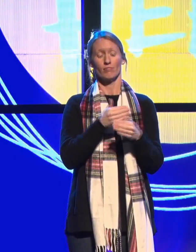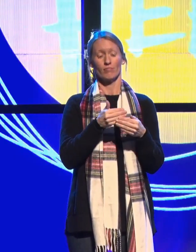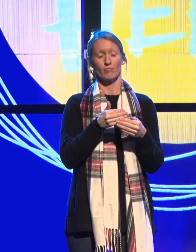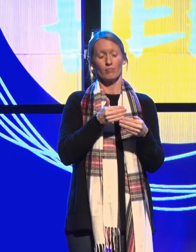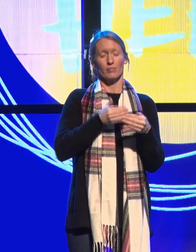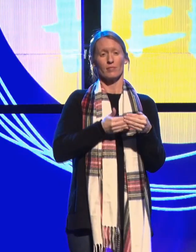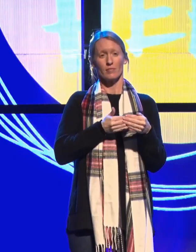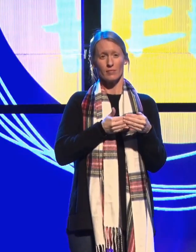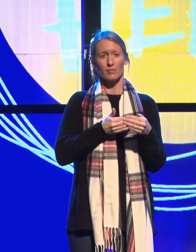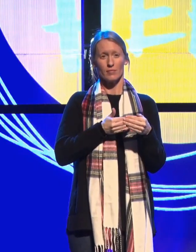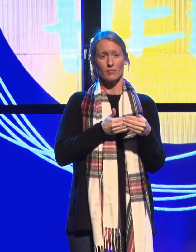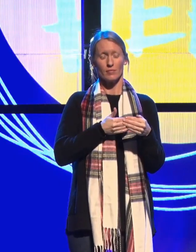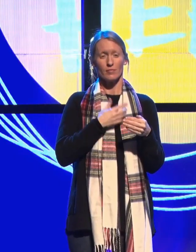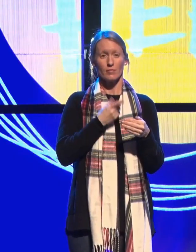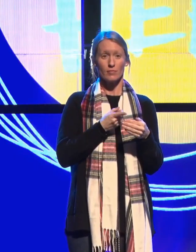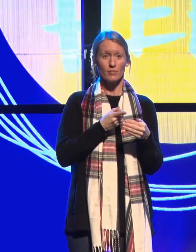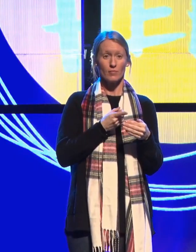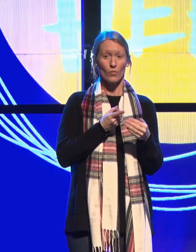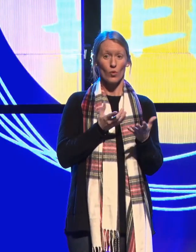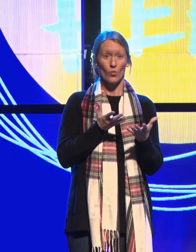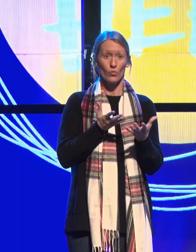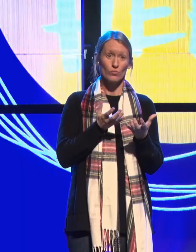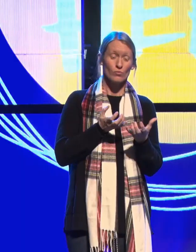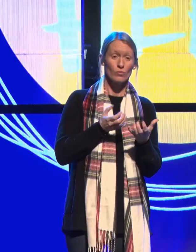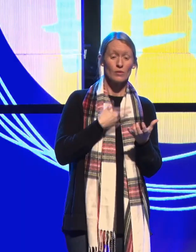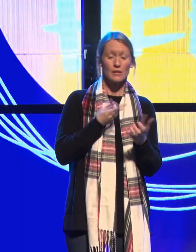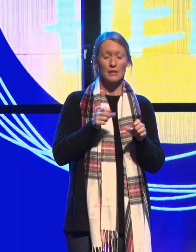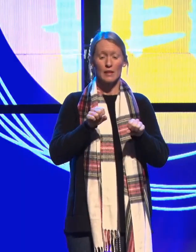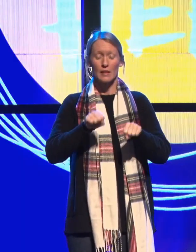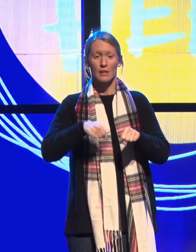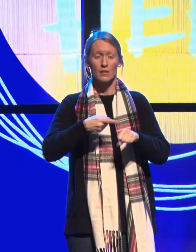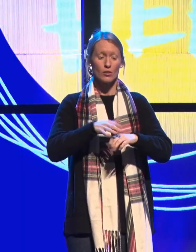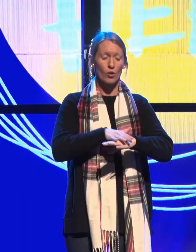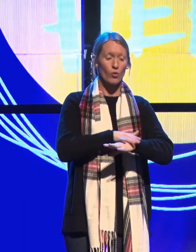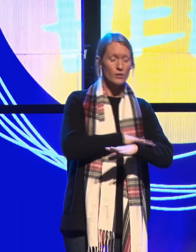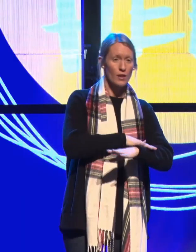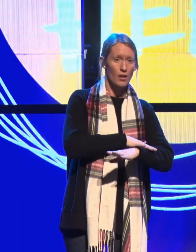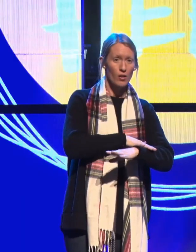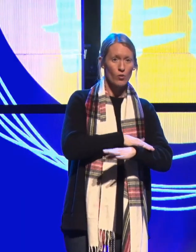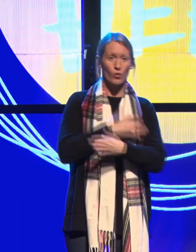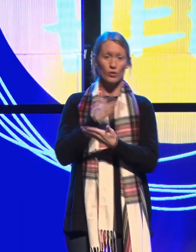And we can either let those setbacks slow us down or stop us.